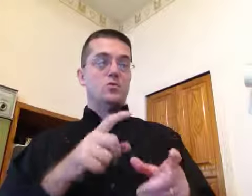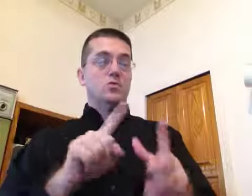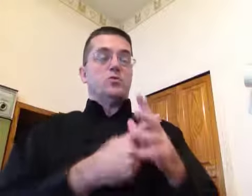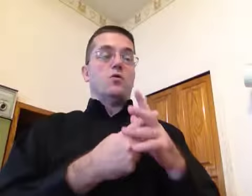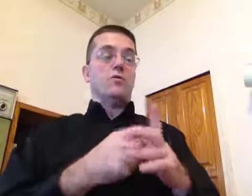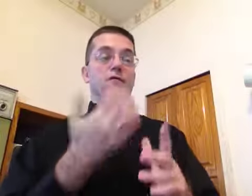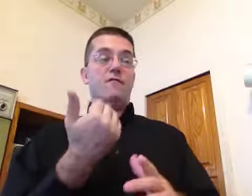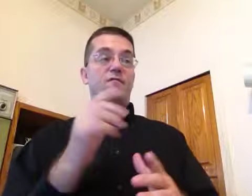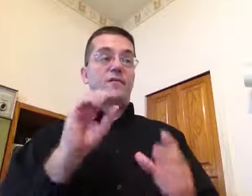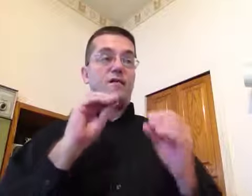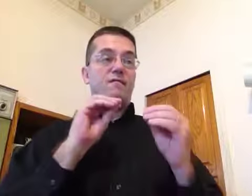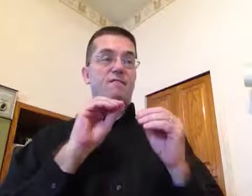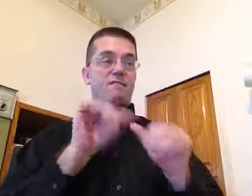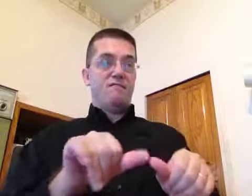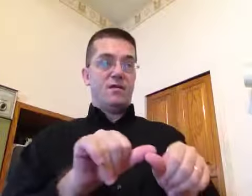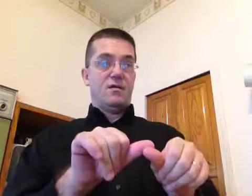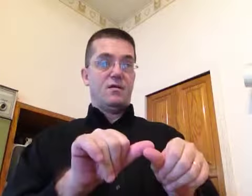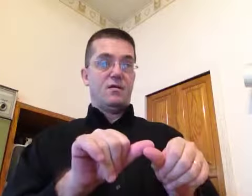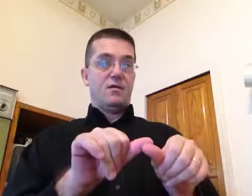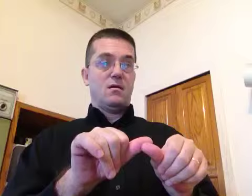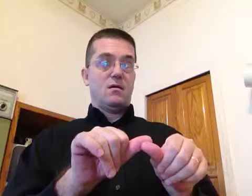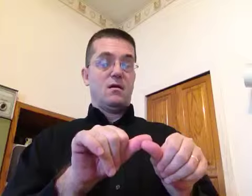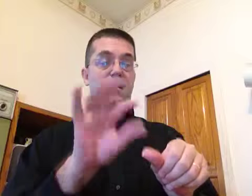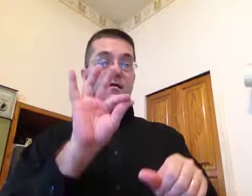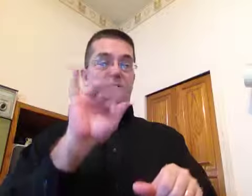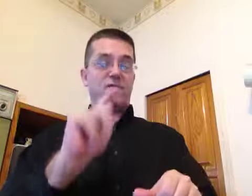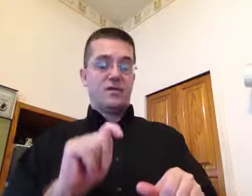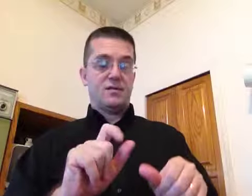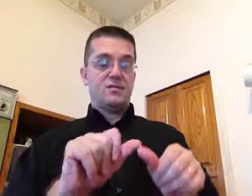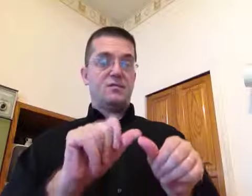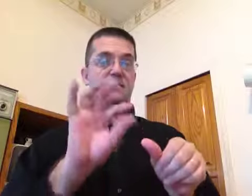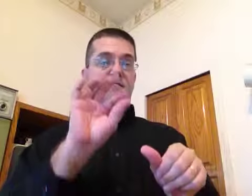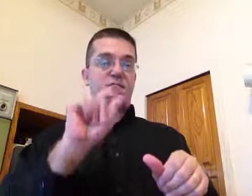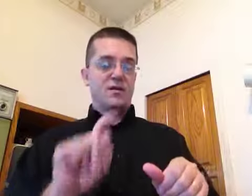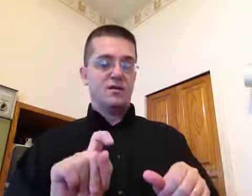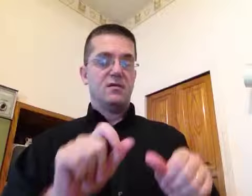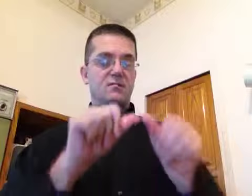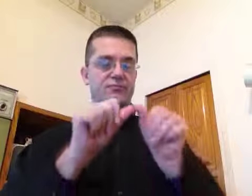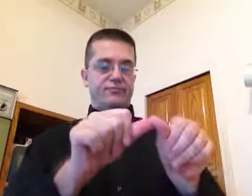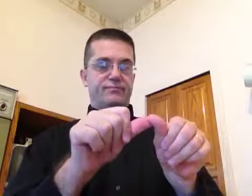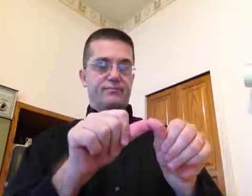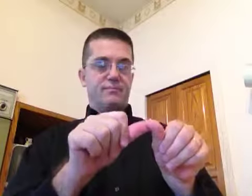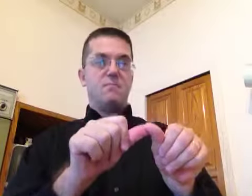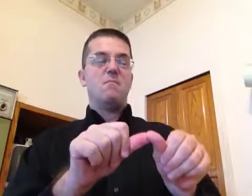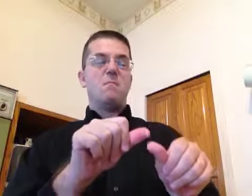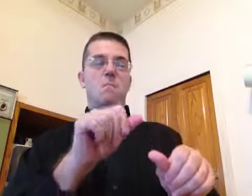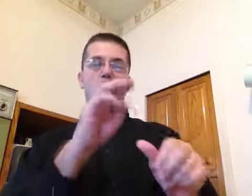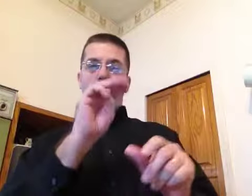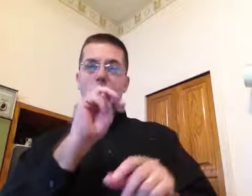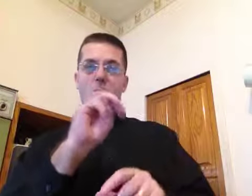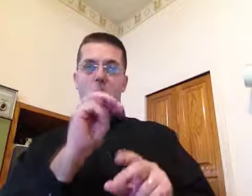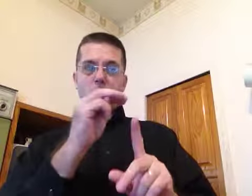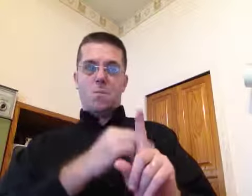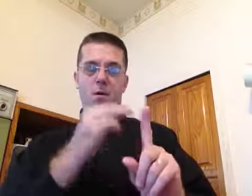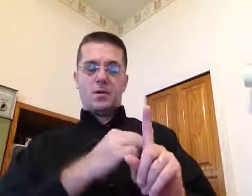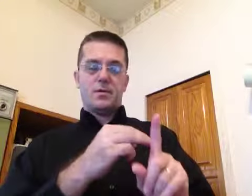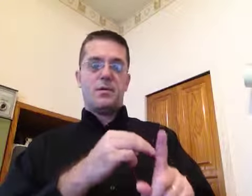mortgage or less. Yes. And so, that's where, and you certainly could take out a small mortgage and you could pay it off in a